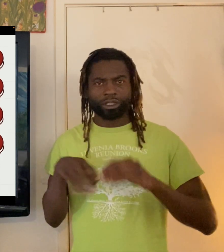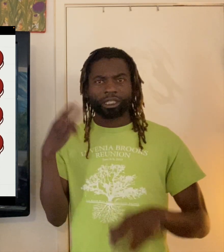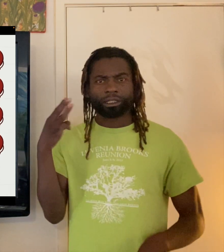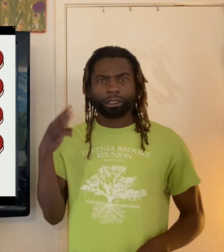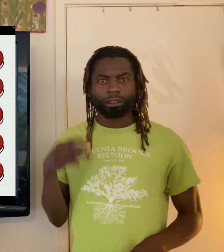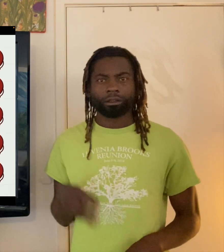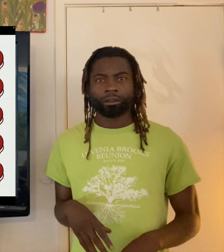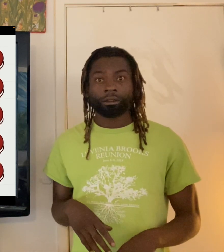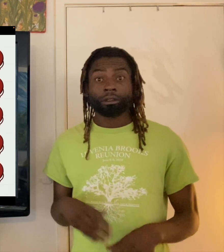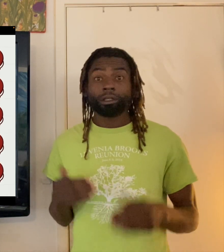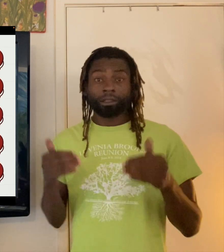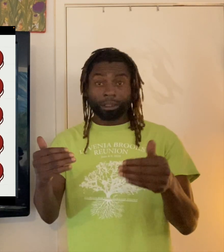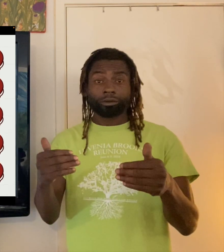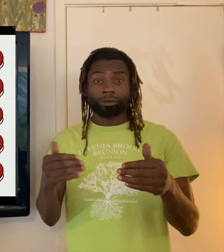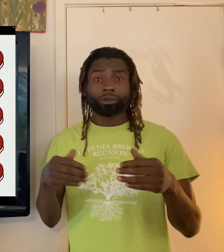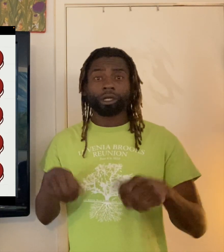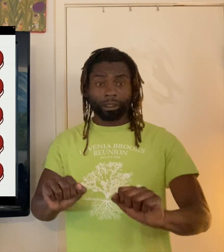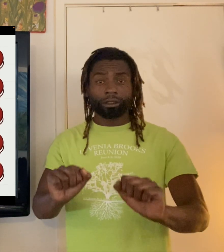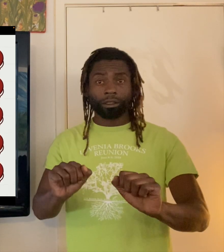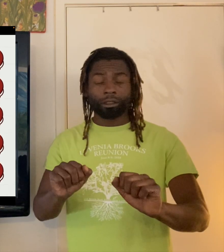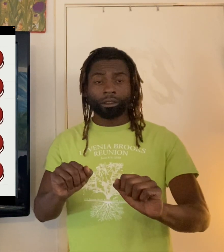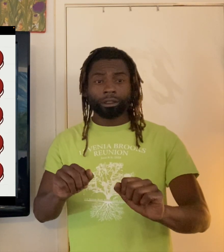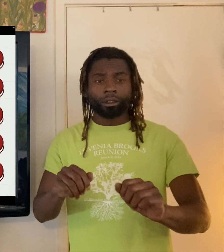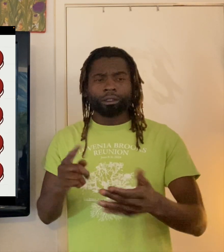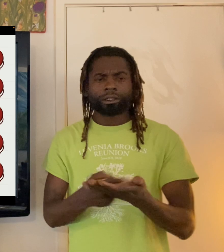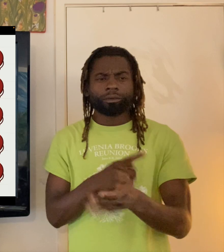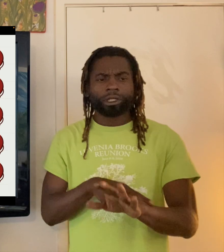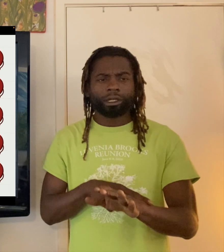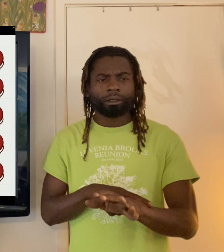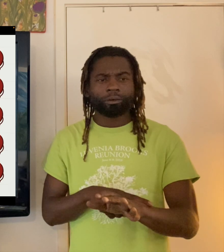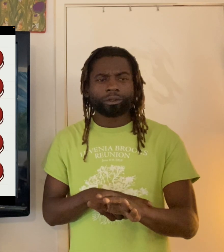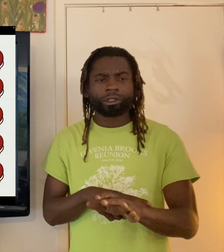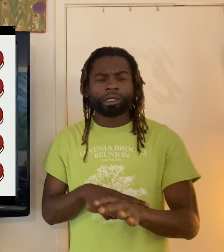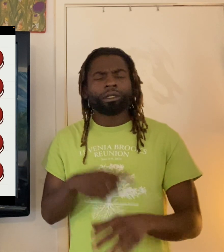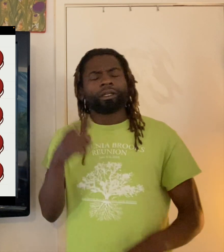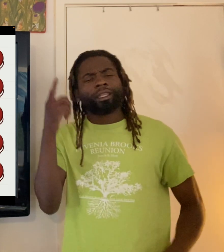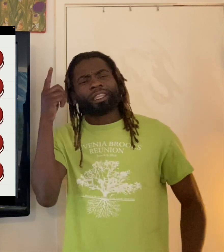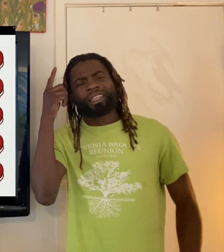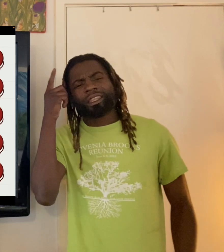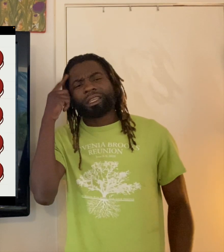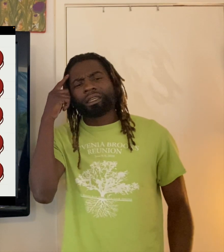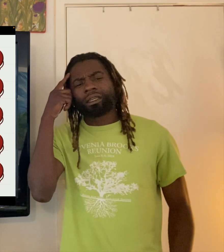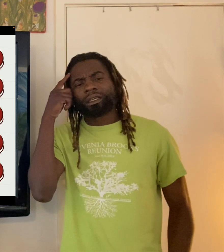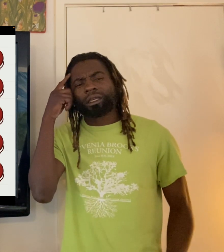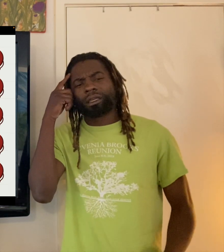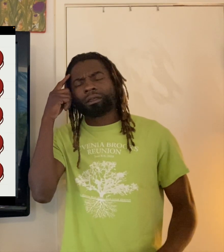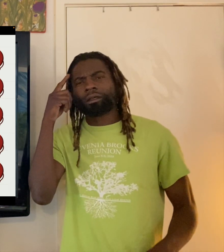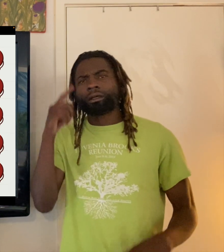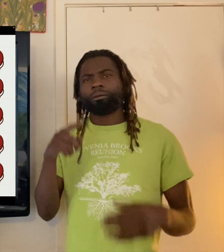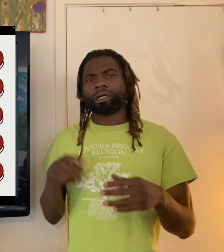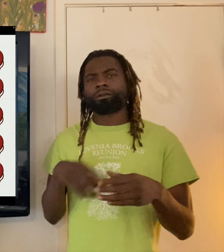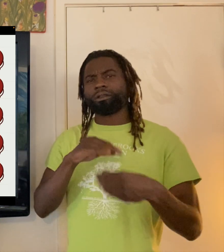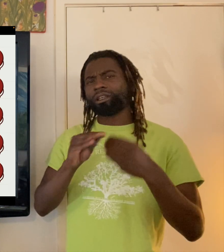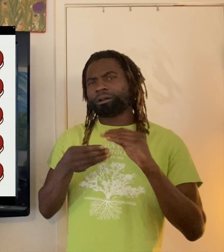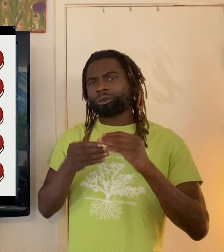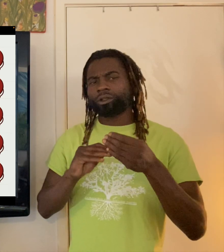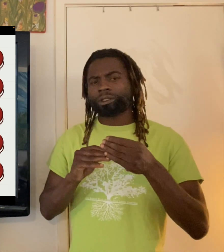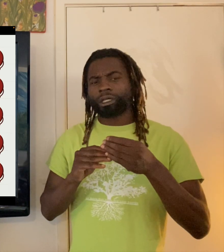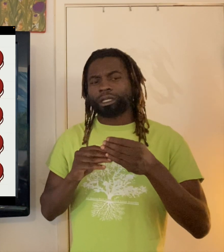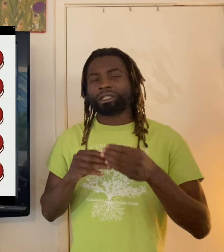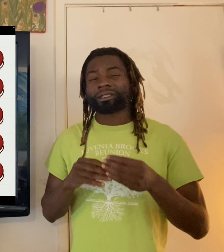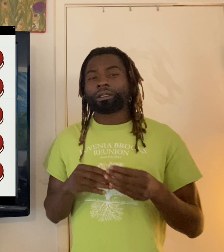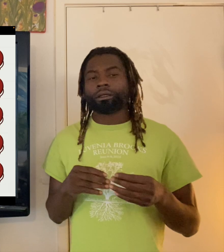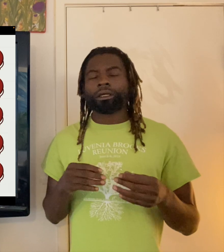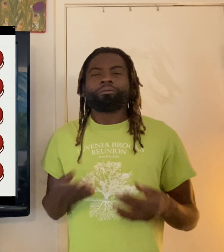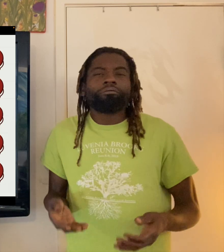apples. Let's try some. Sometimes when we are thinking about numbers, it can be easier to think about the numbers 10